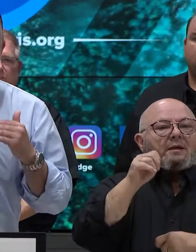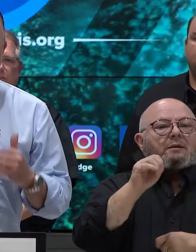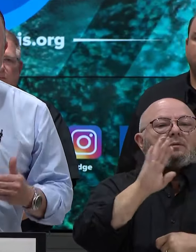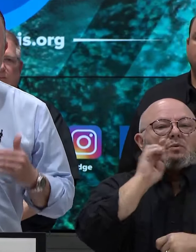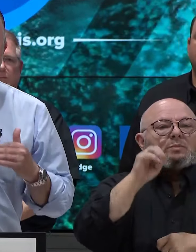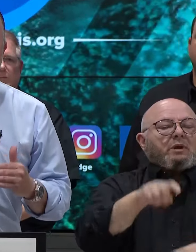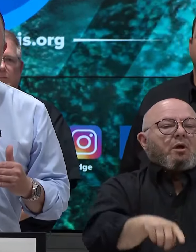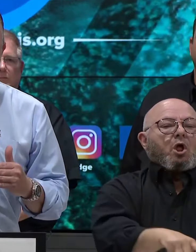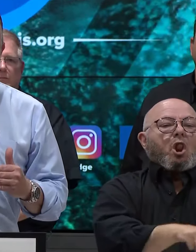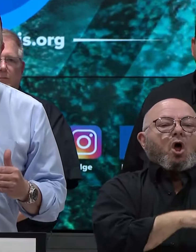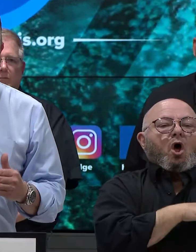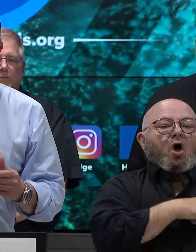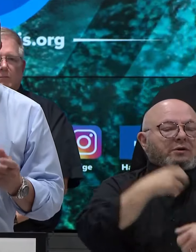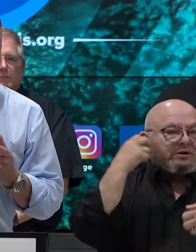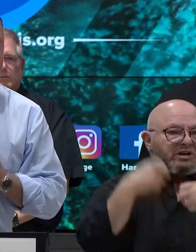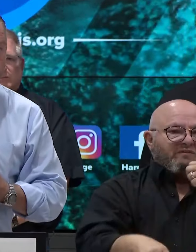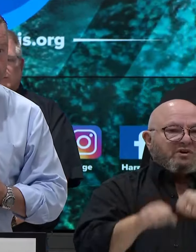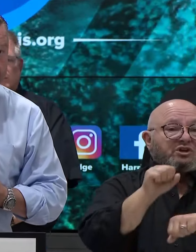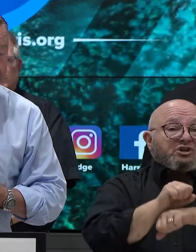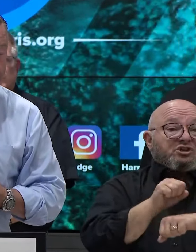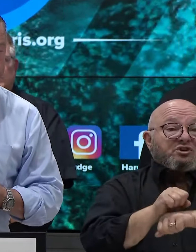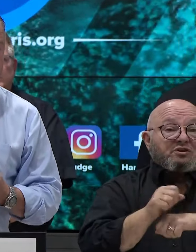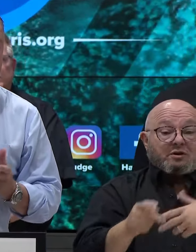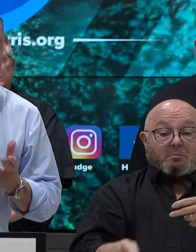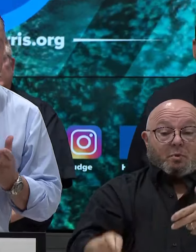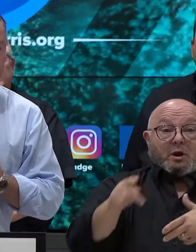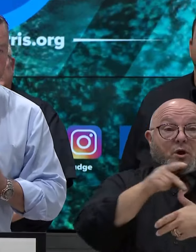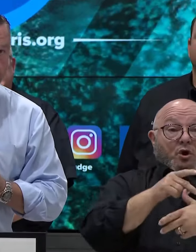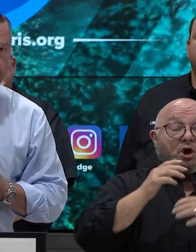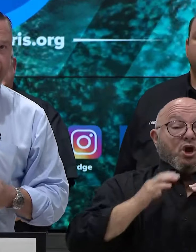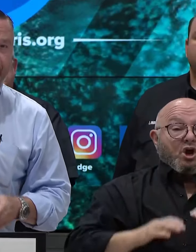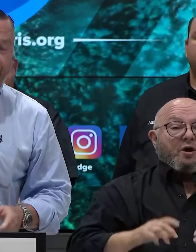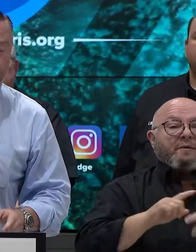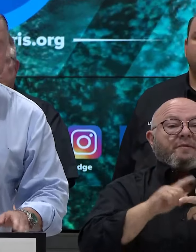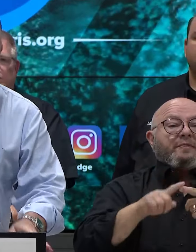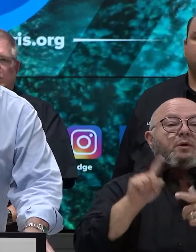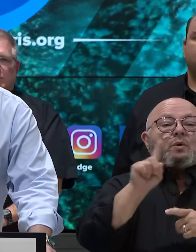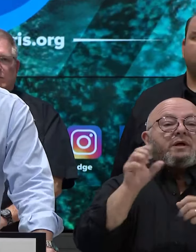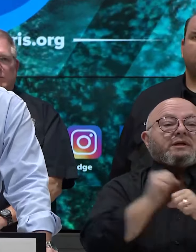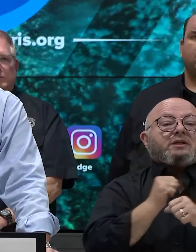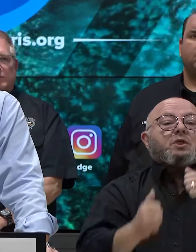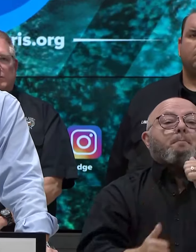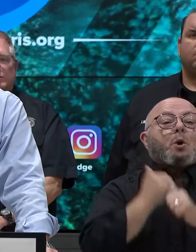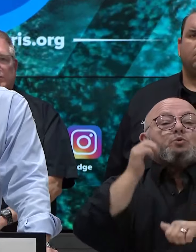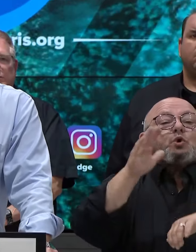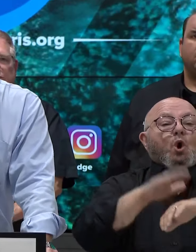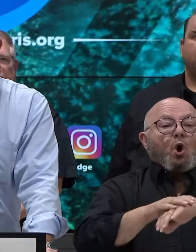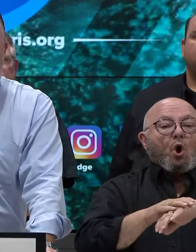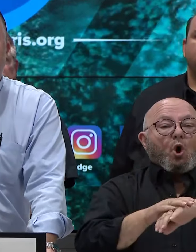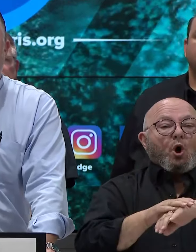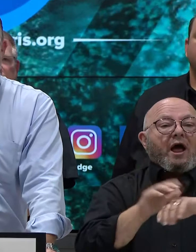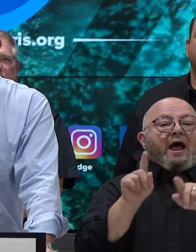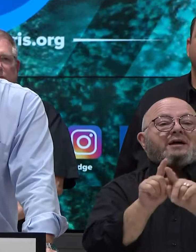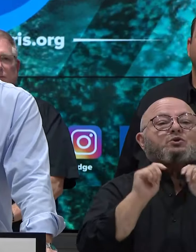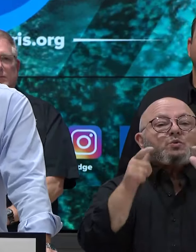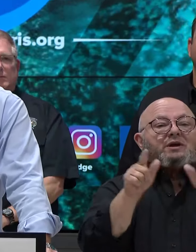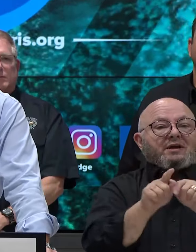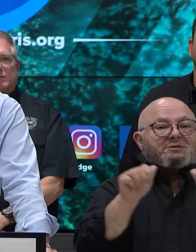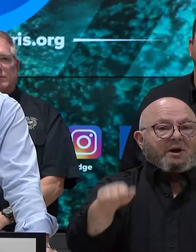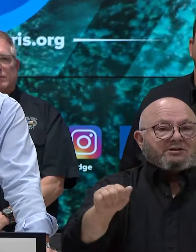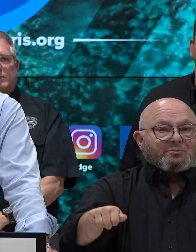long, difficult job. So it's priority customers, and then we're working at the most on as quickly as